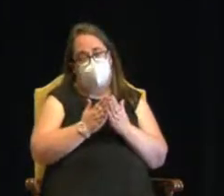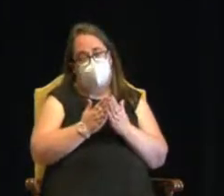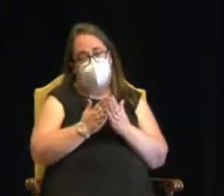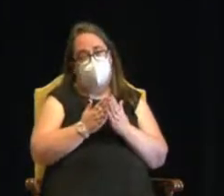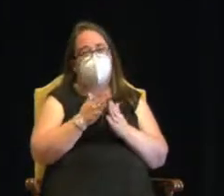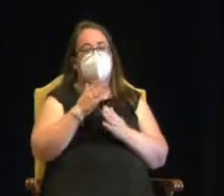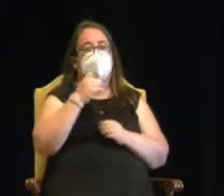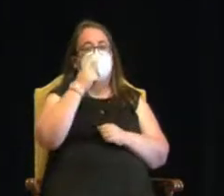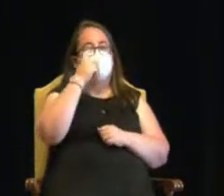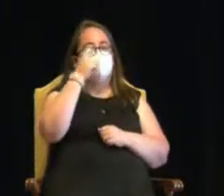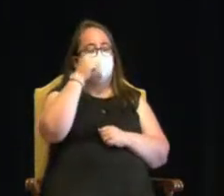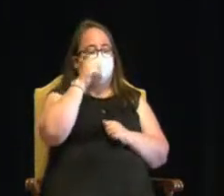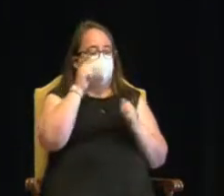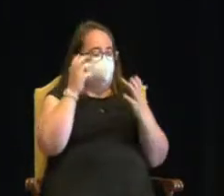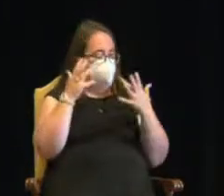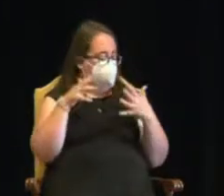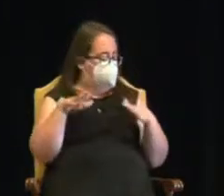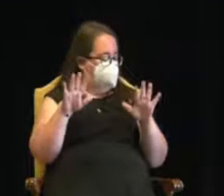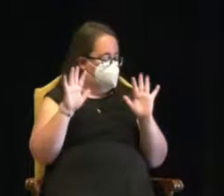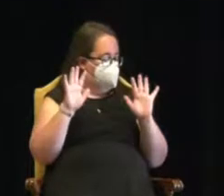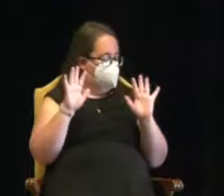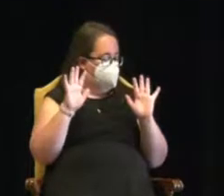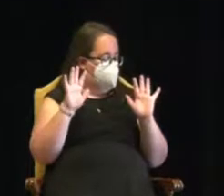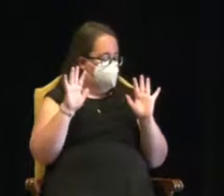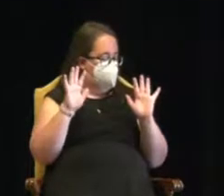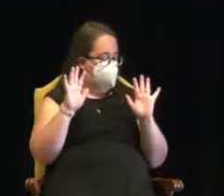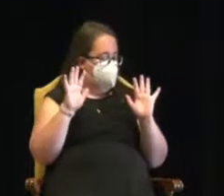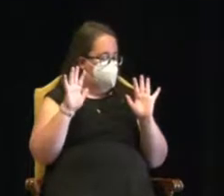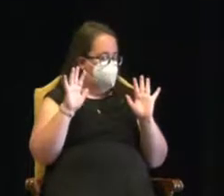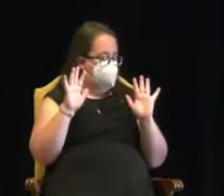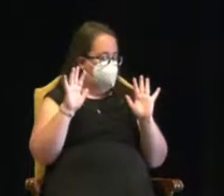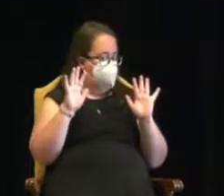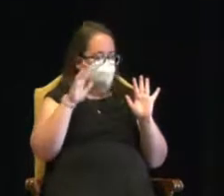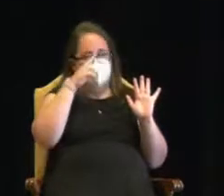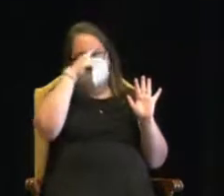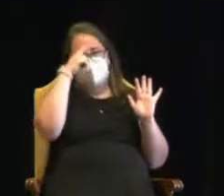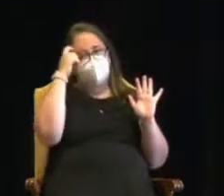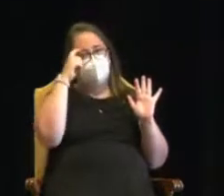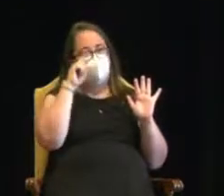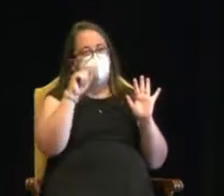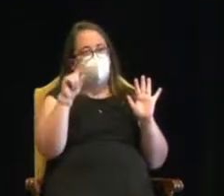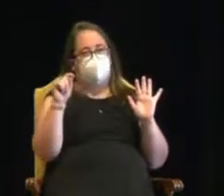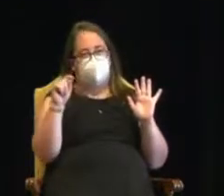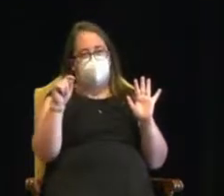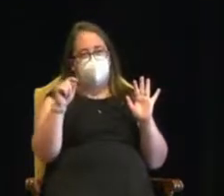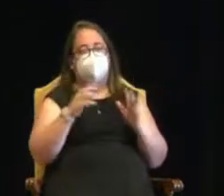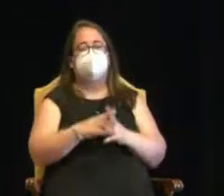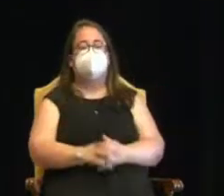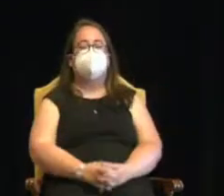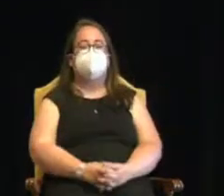Dream Girl was finished in the summer of 2020.